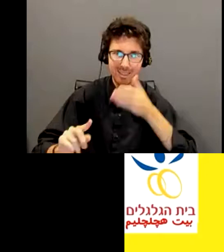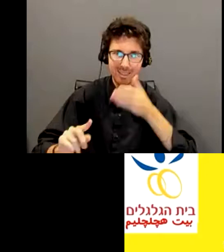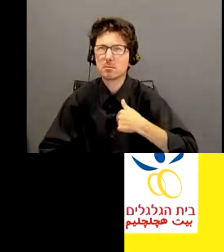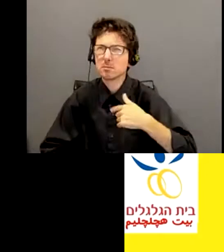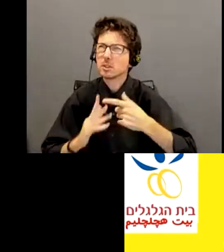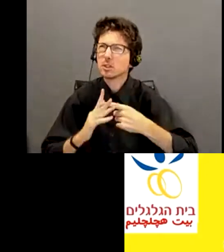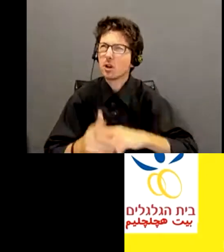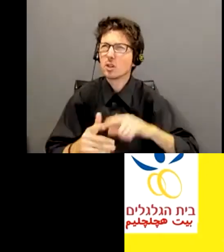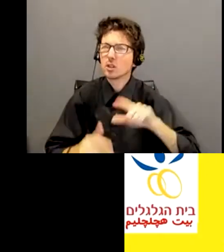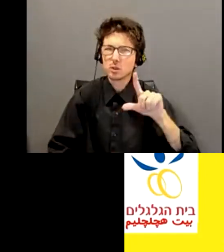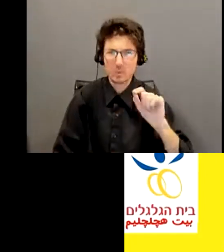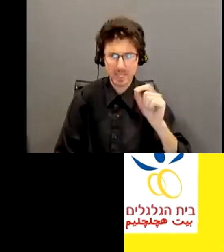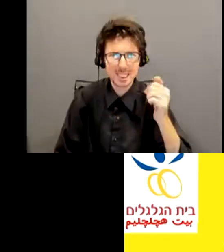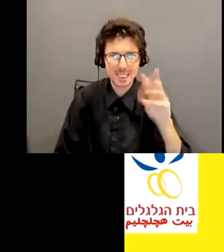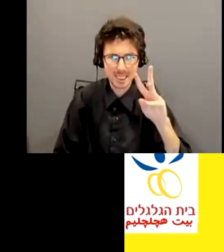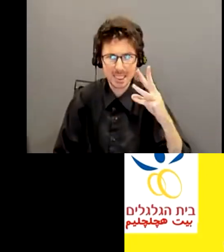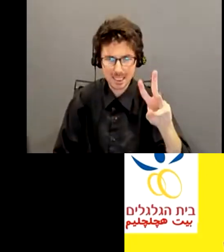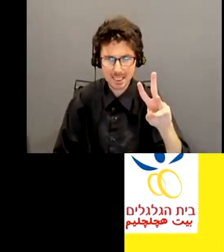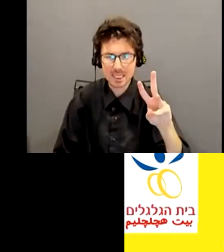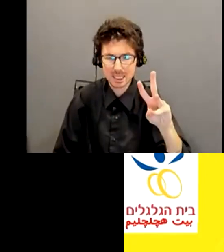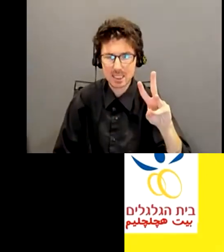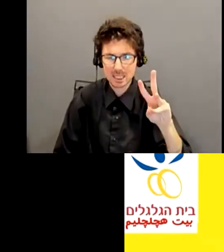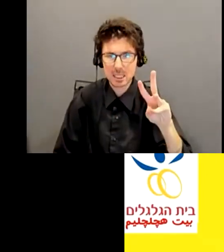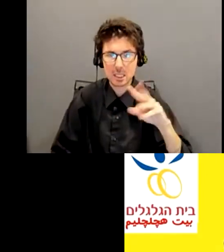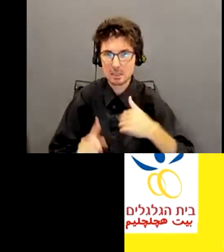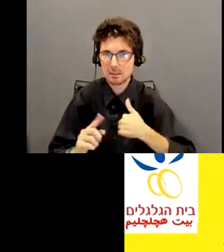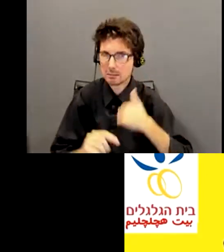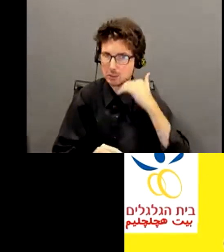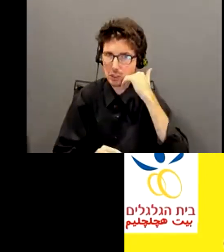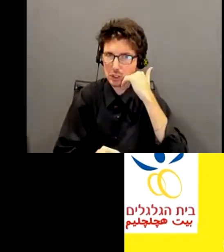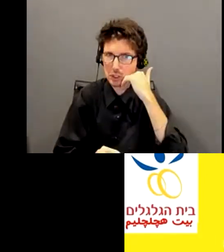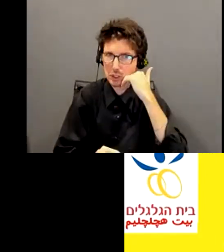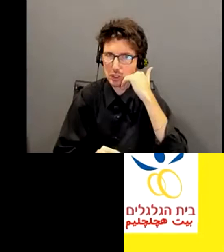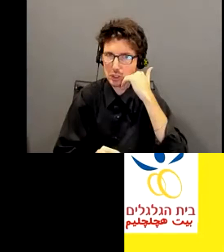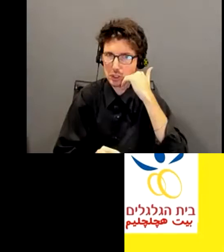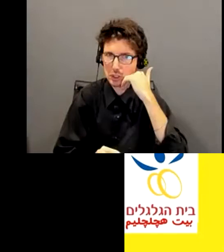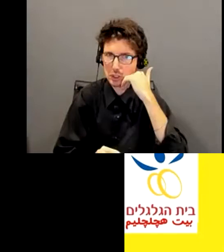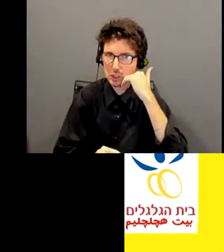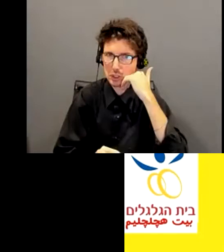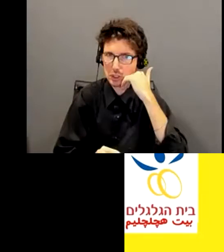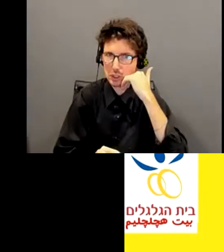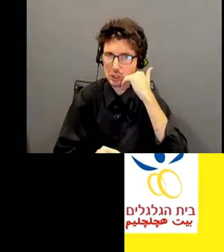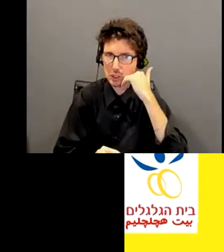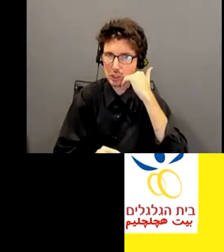2016. And I started to go to Beta Galgalim and I was shy at first because I don't...